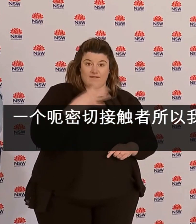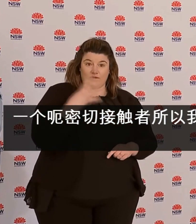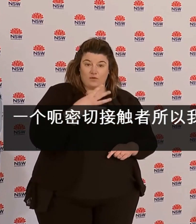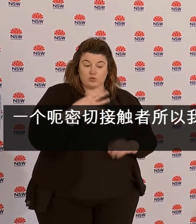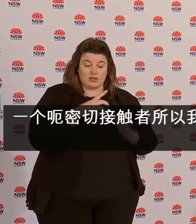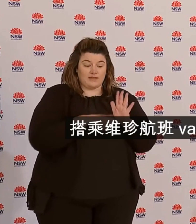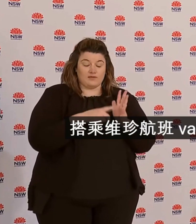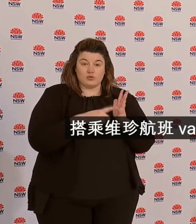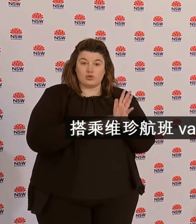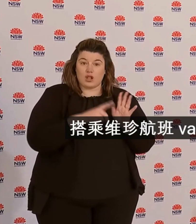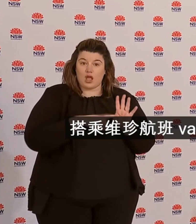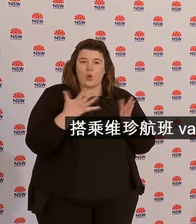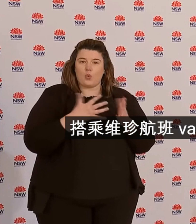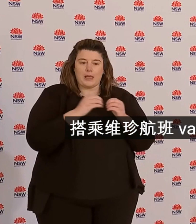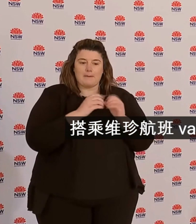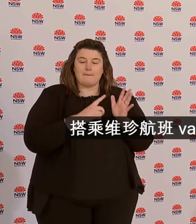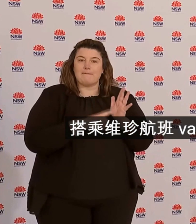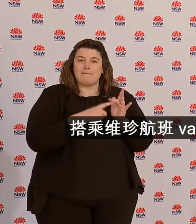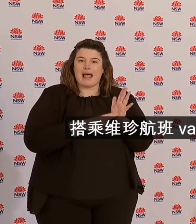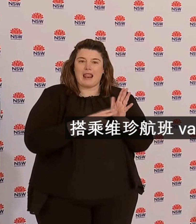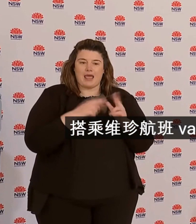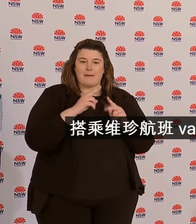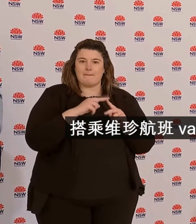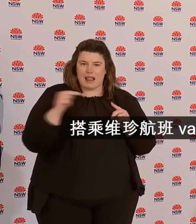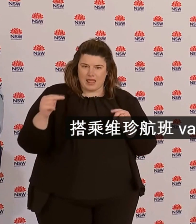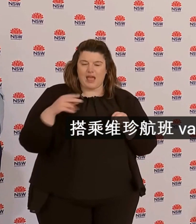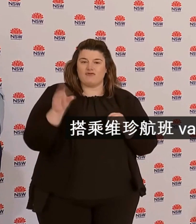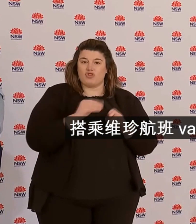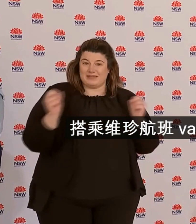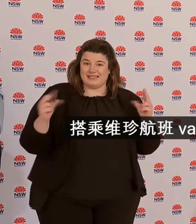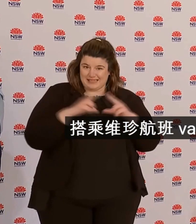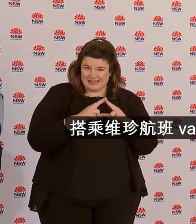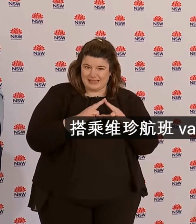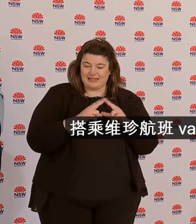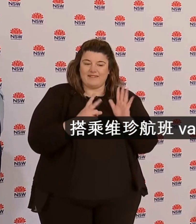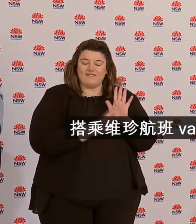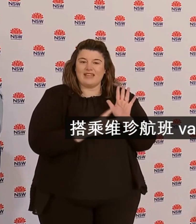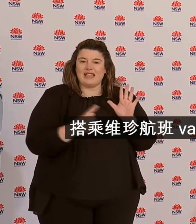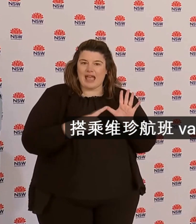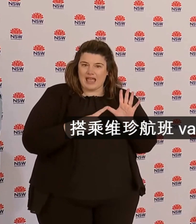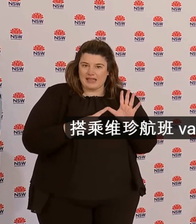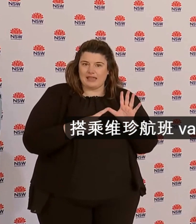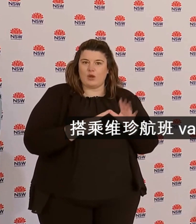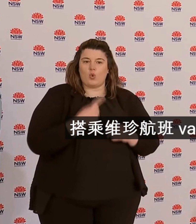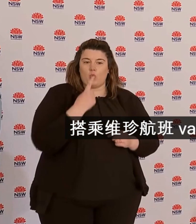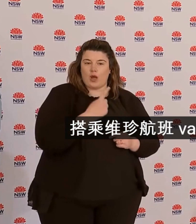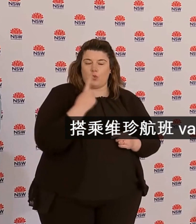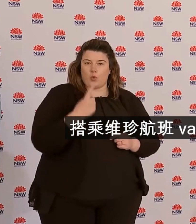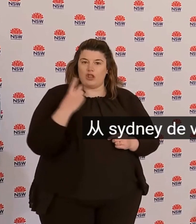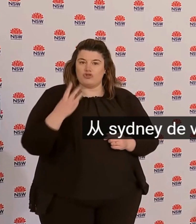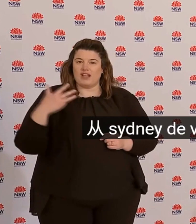of July to Ballina from Sydney on flight Virgin flight